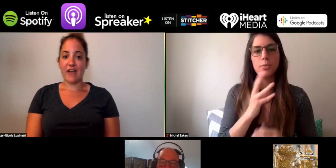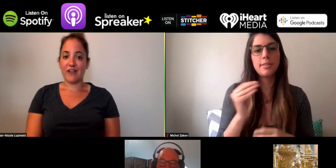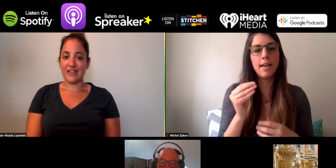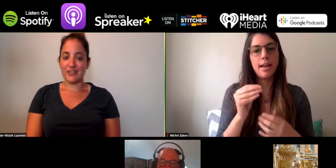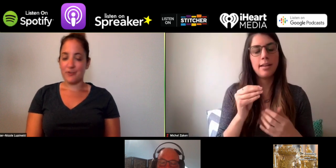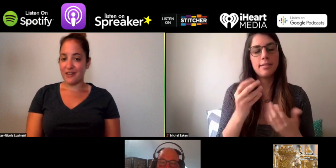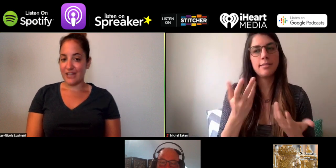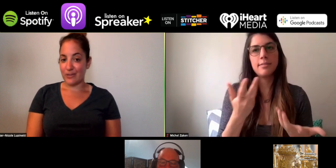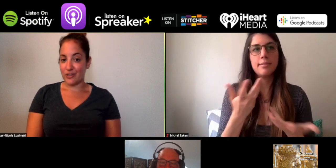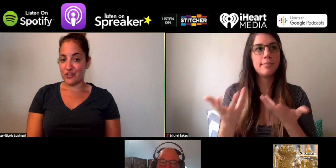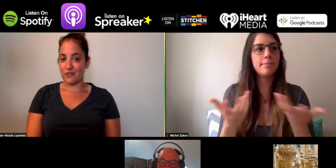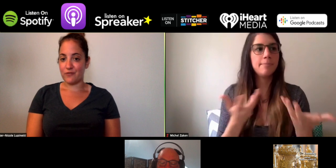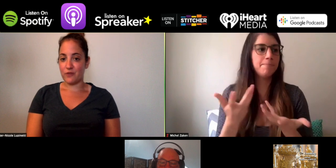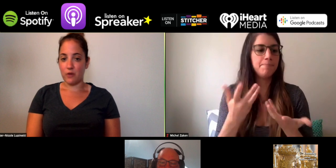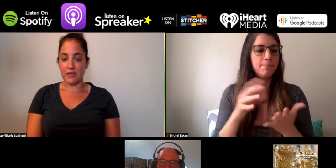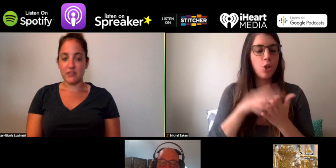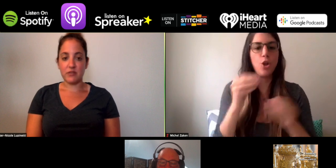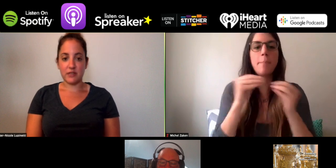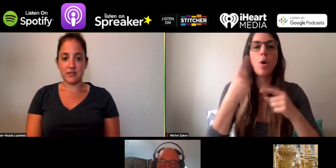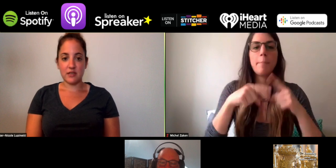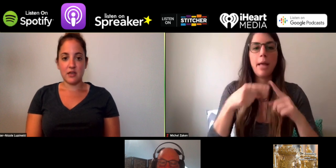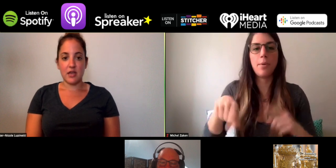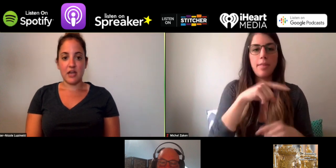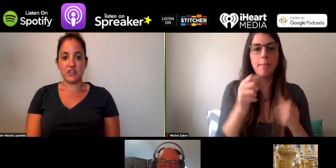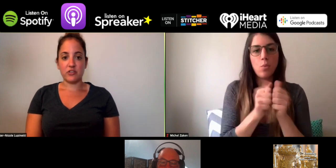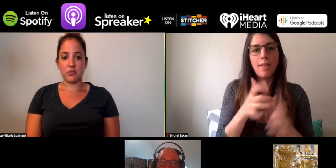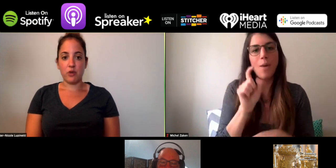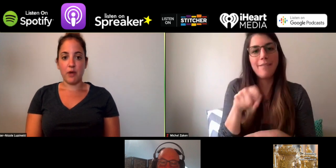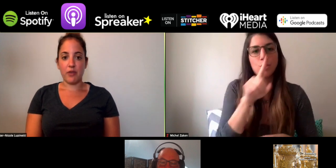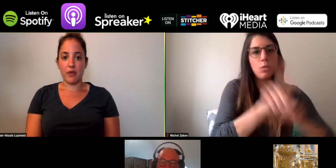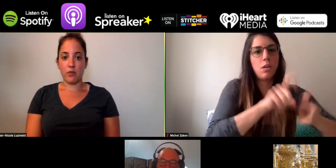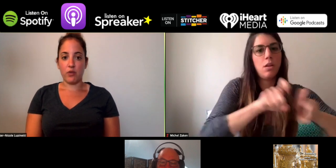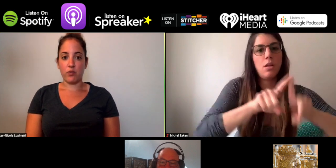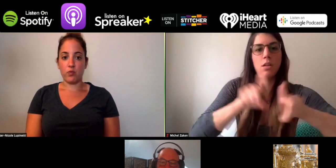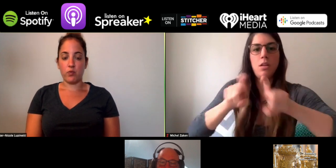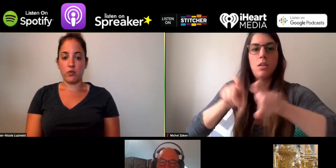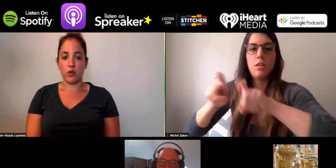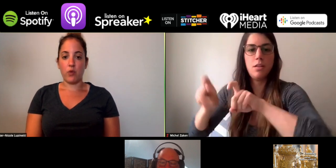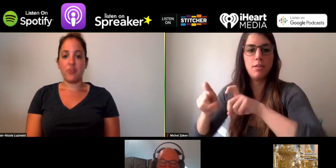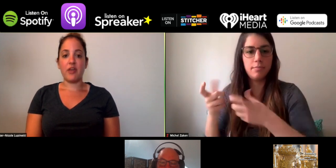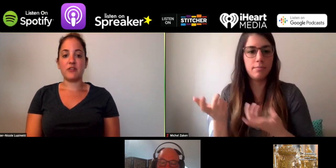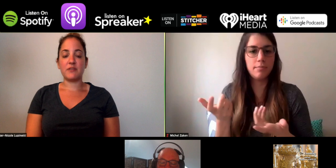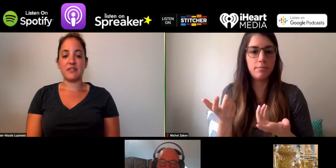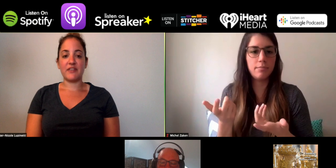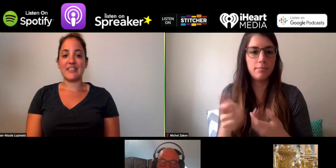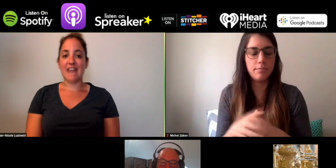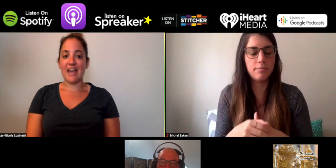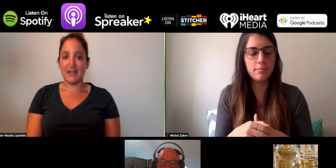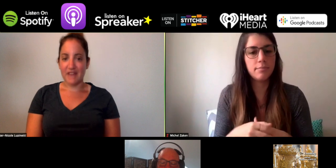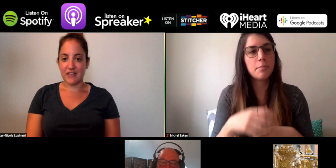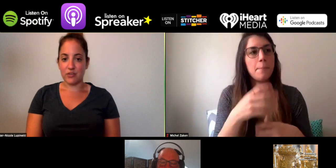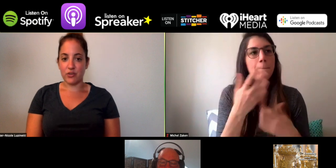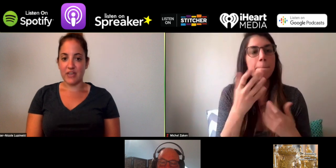of analyze their body language of, you know, of my students and just learn more about them with, you know, specific things